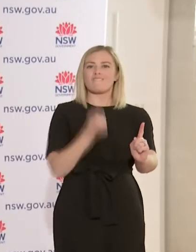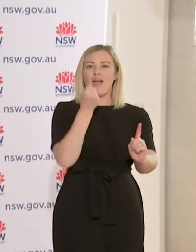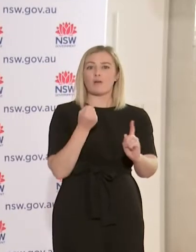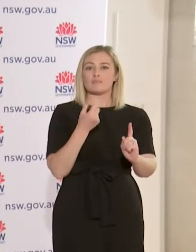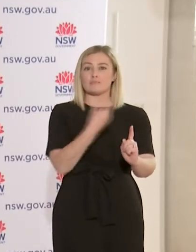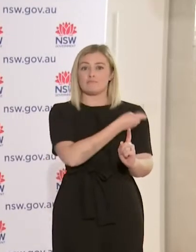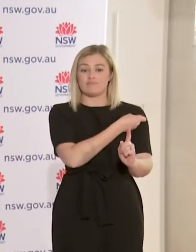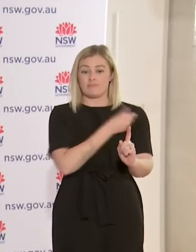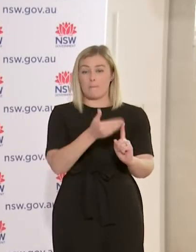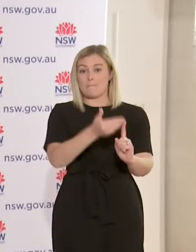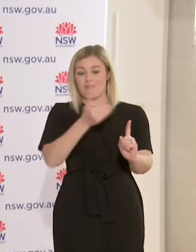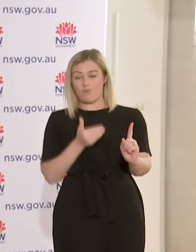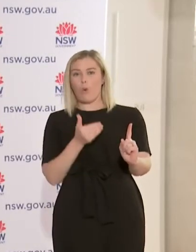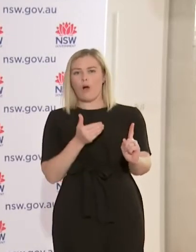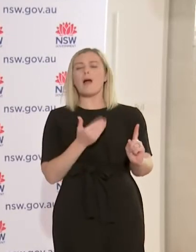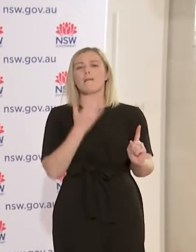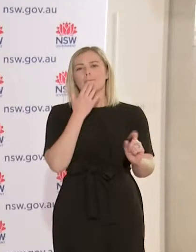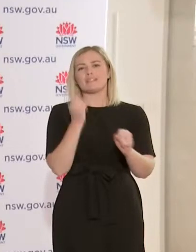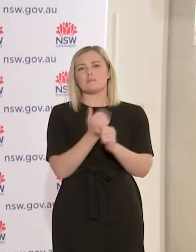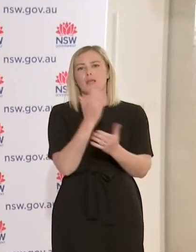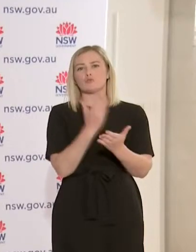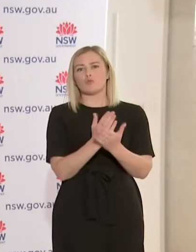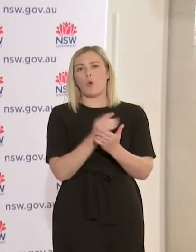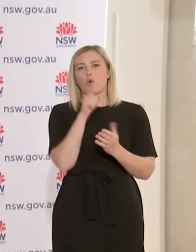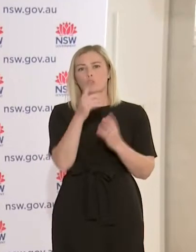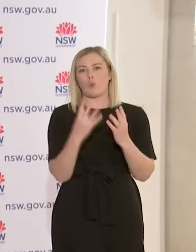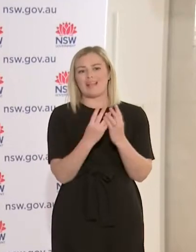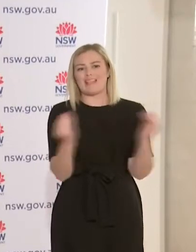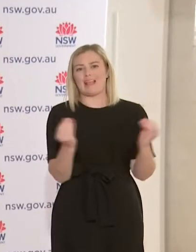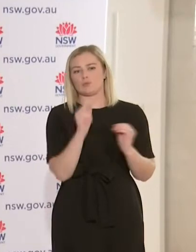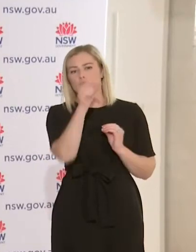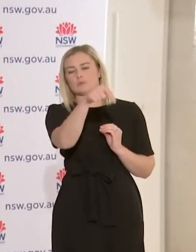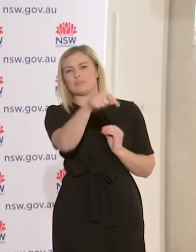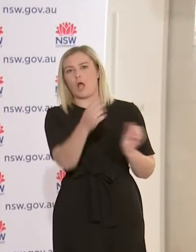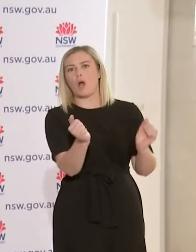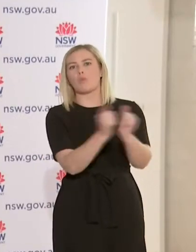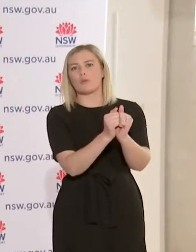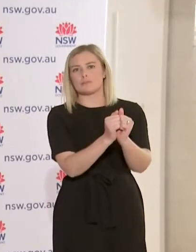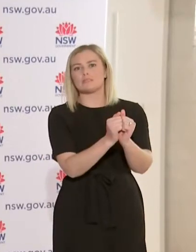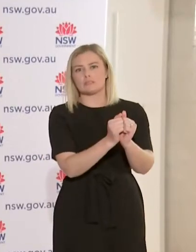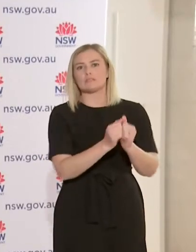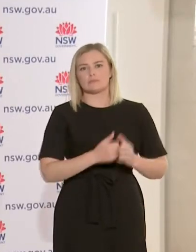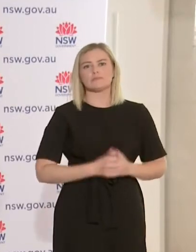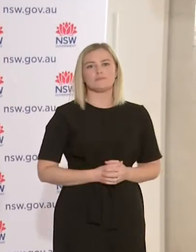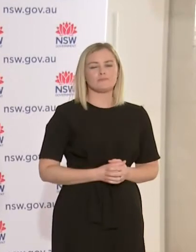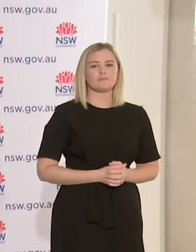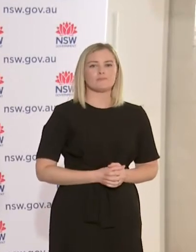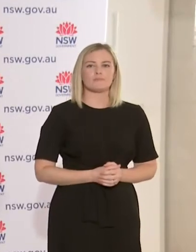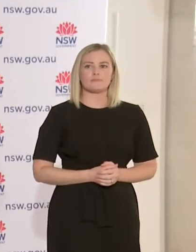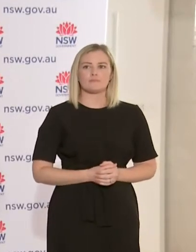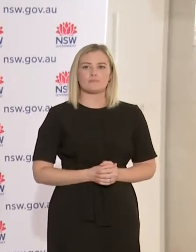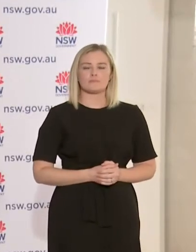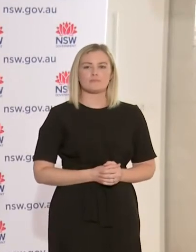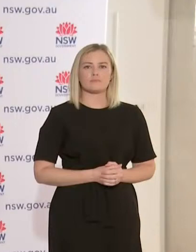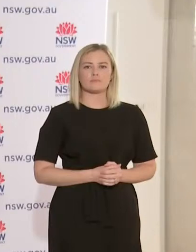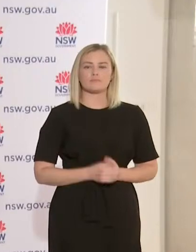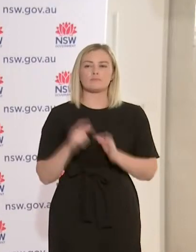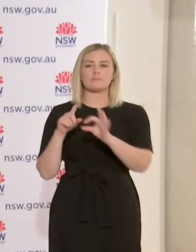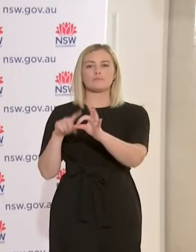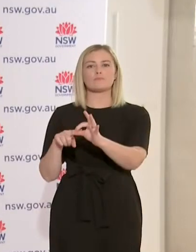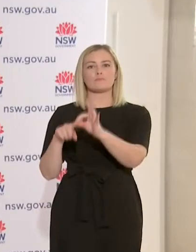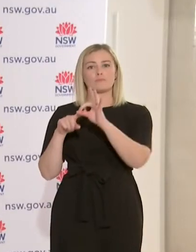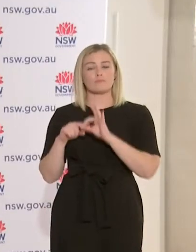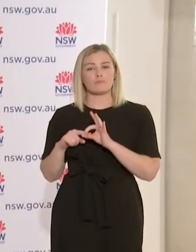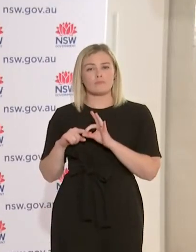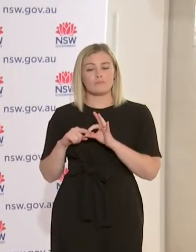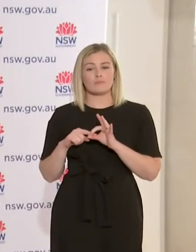and we don't want GPs where there's do not attends just because you've managed to get a vaccine somewhere else. Dr. Chan, we previously were told that this coming